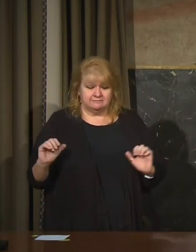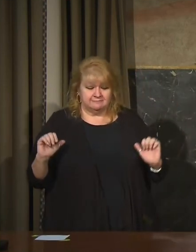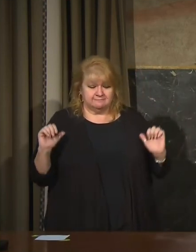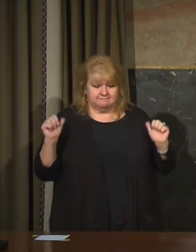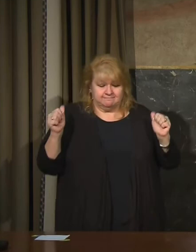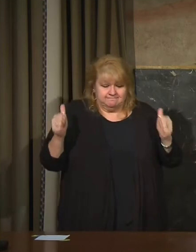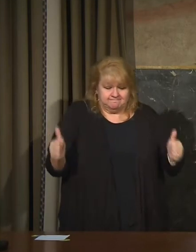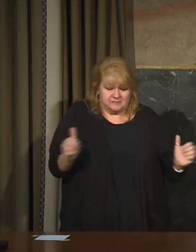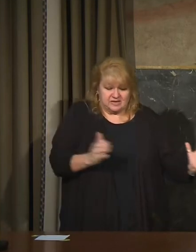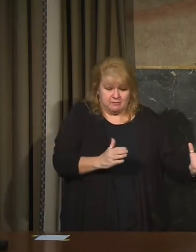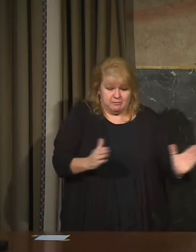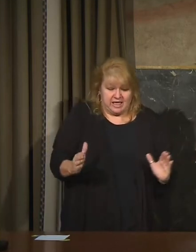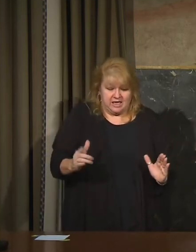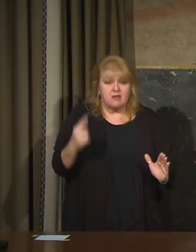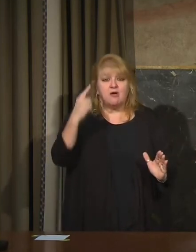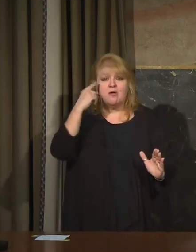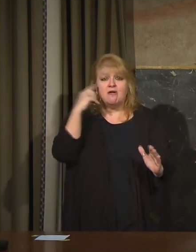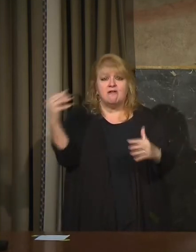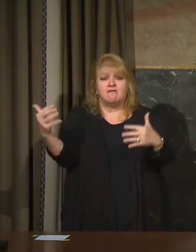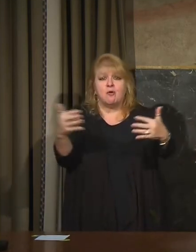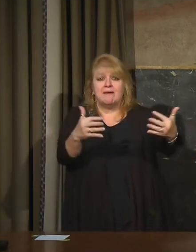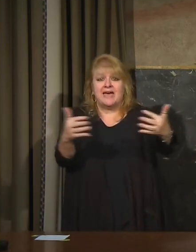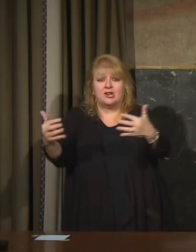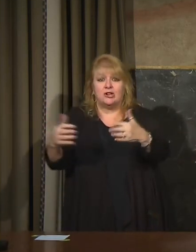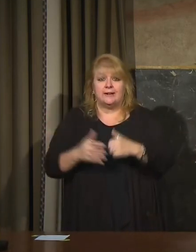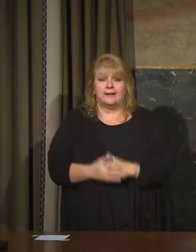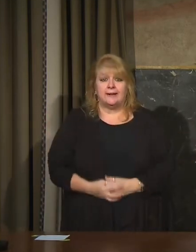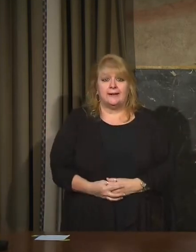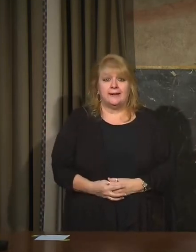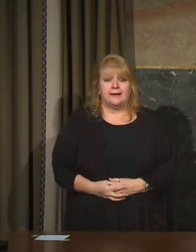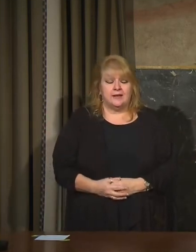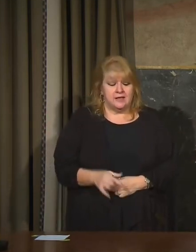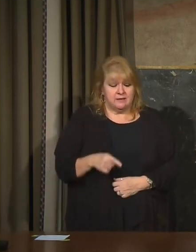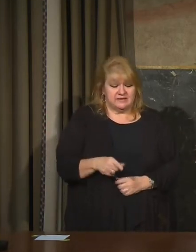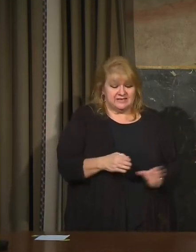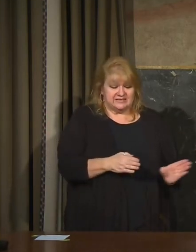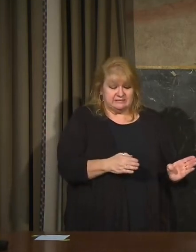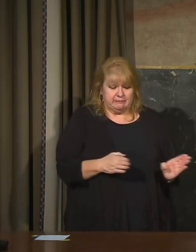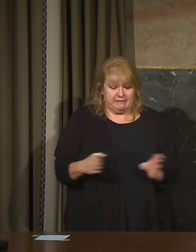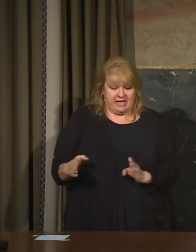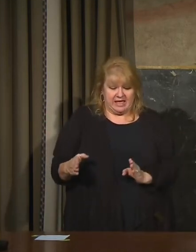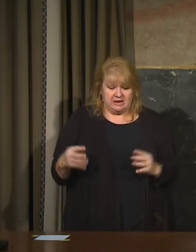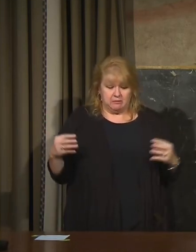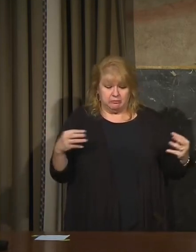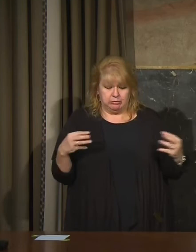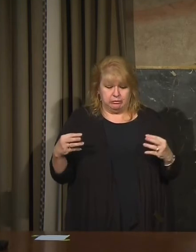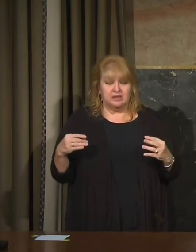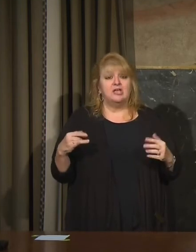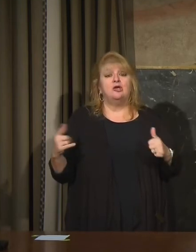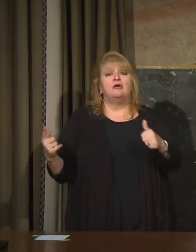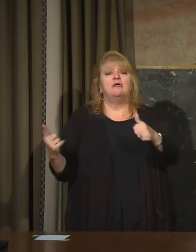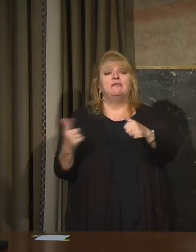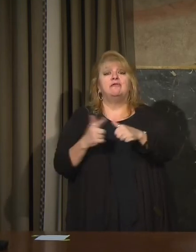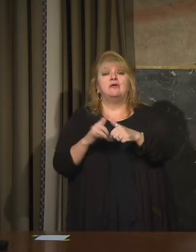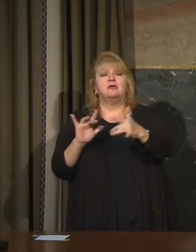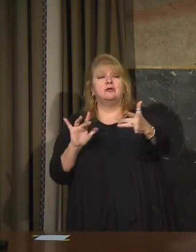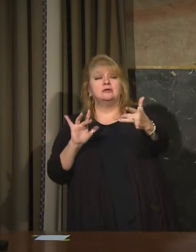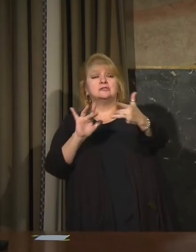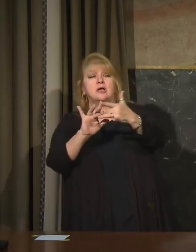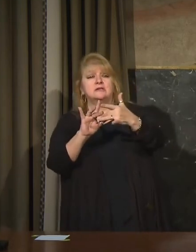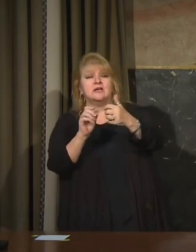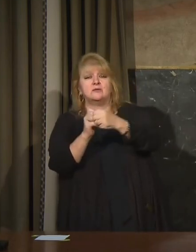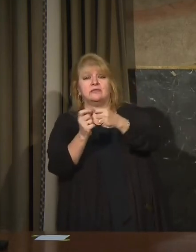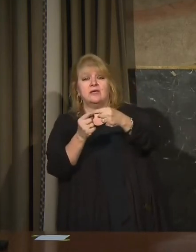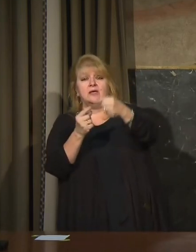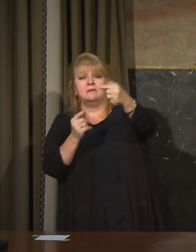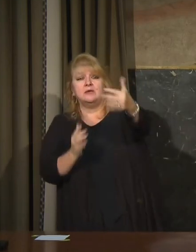battle. But there is no plan, no battle plan survives first contact with the enemy, because as soon as that happens, you